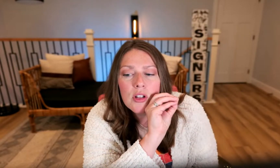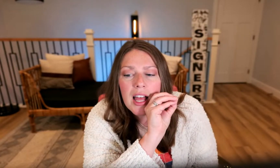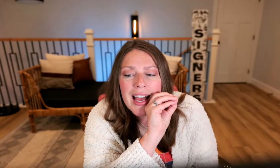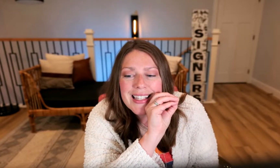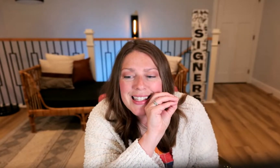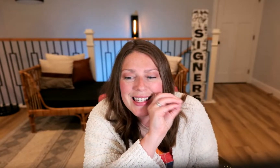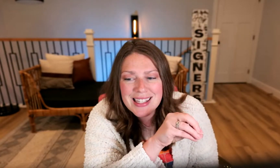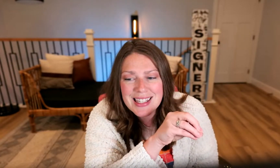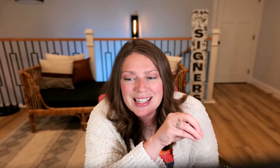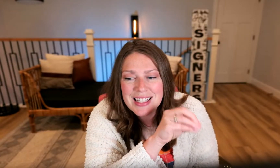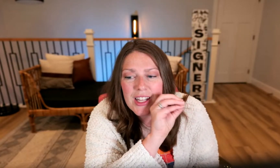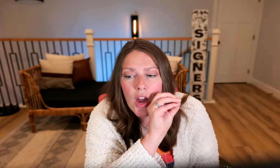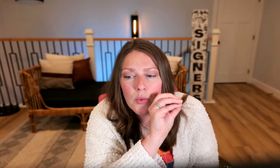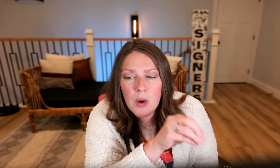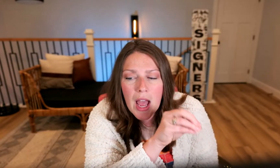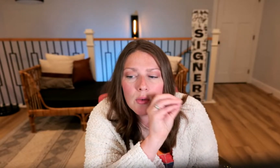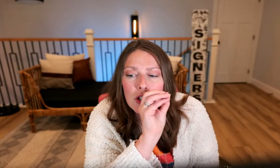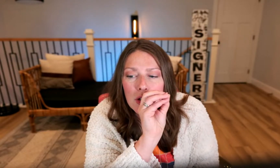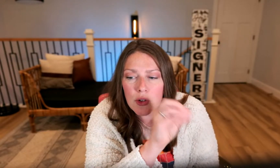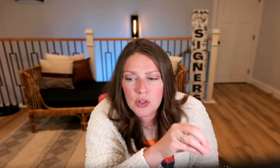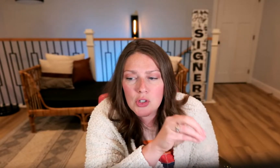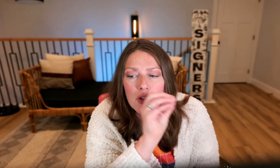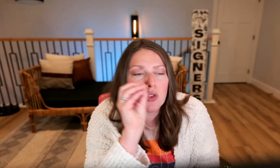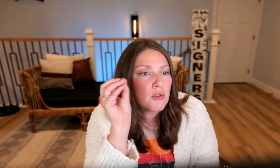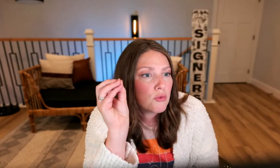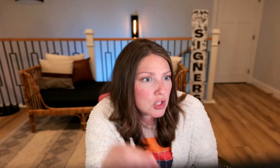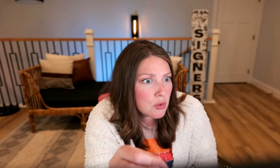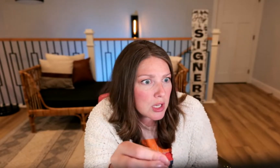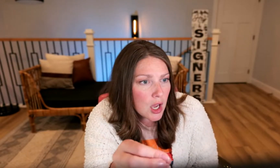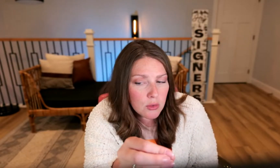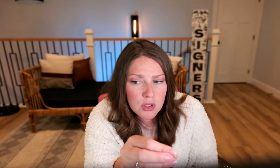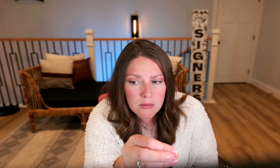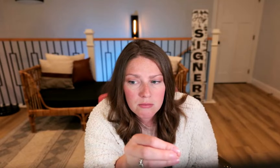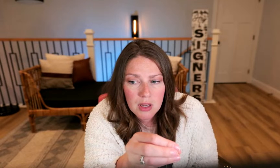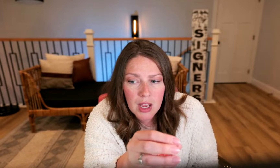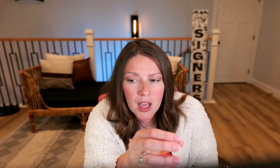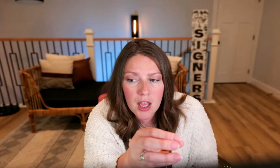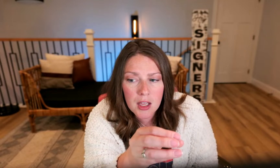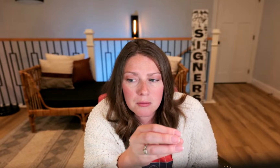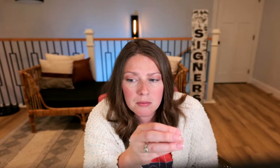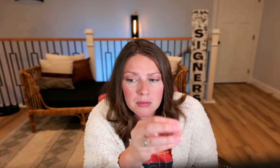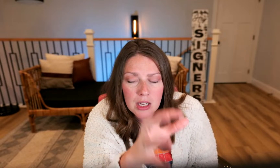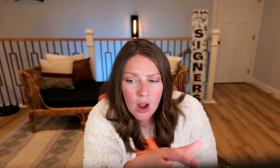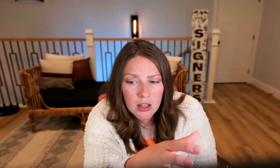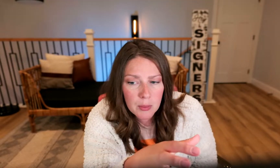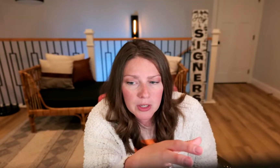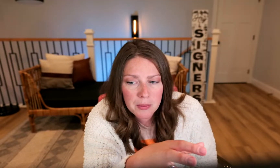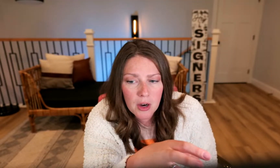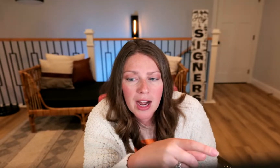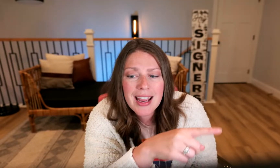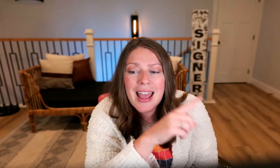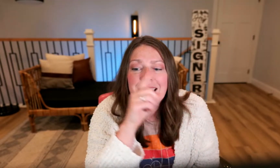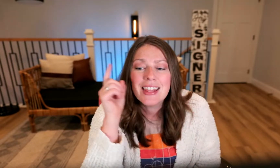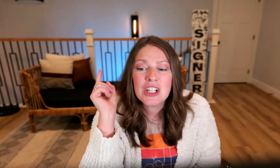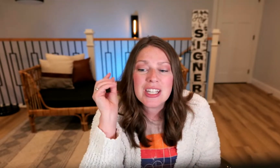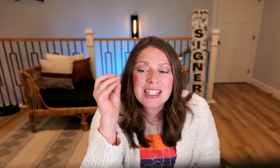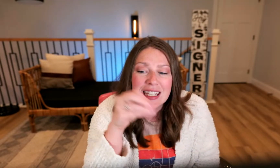available assistance around Universal Studios in Hollywood, all right? There's